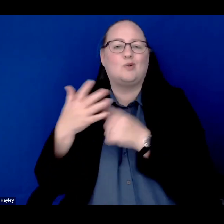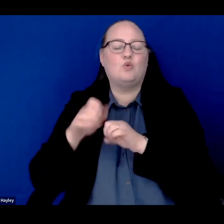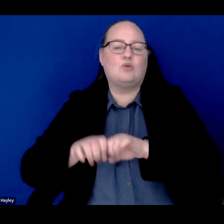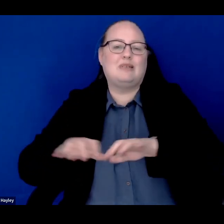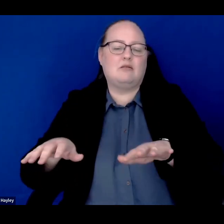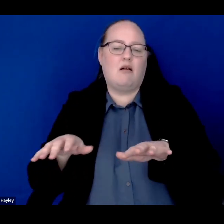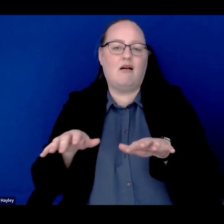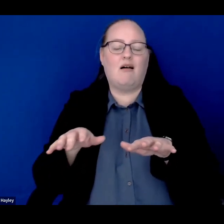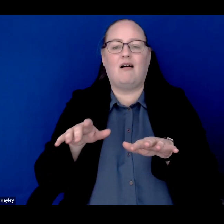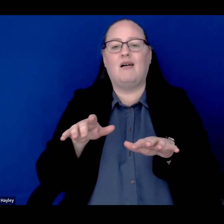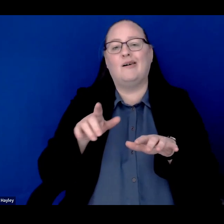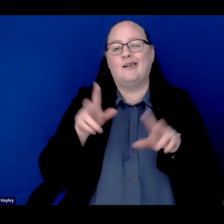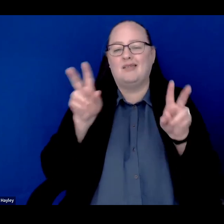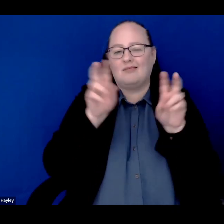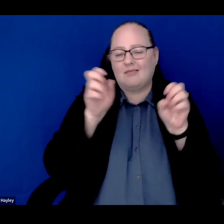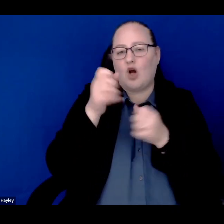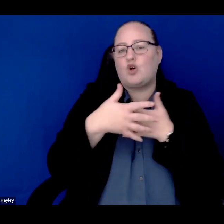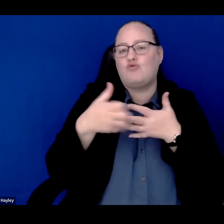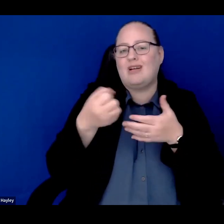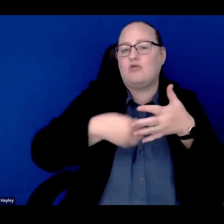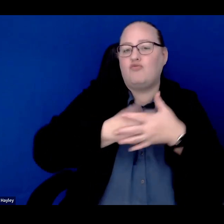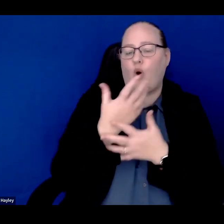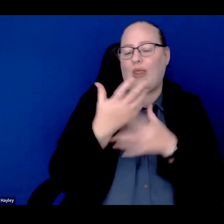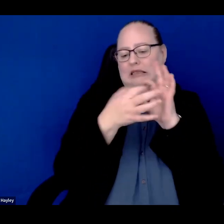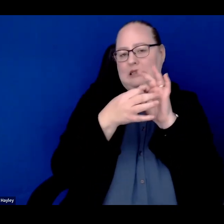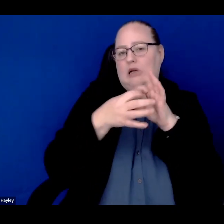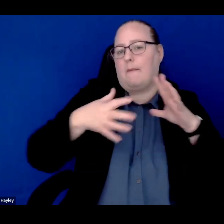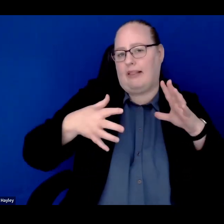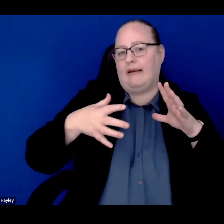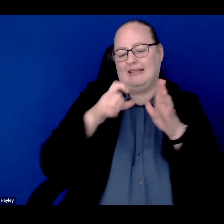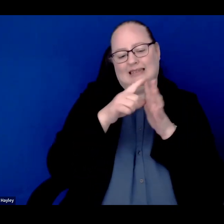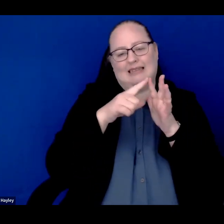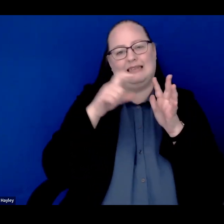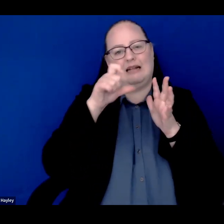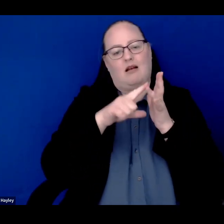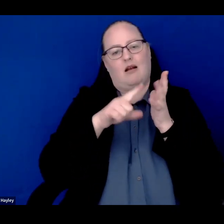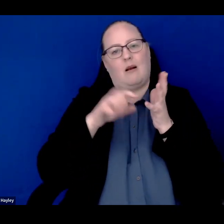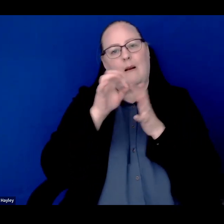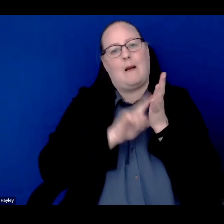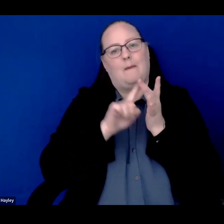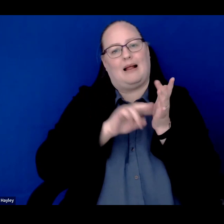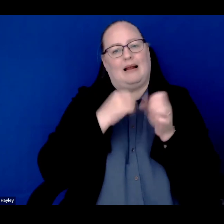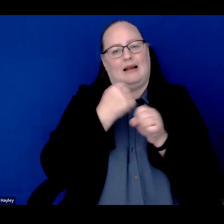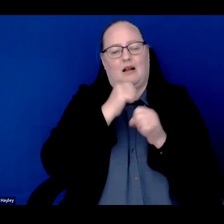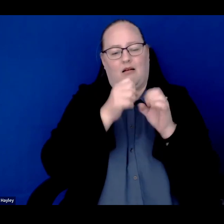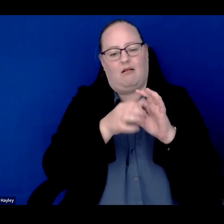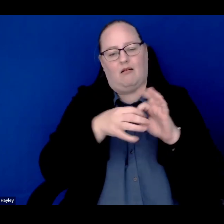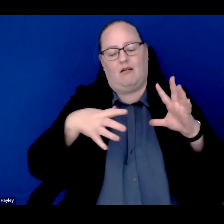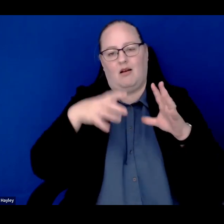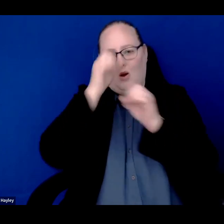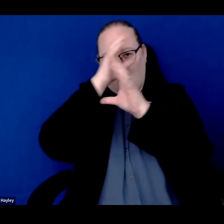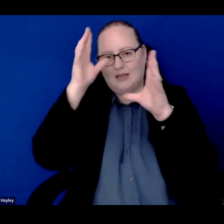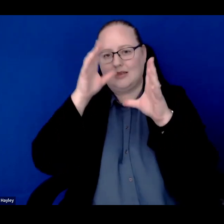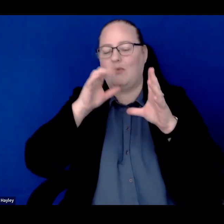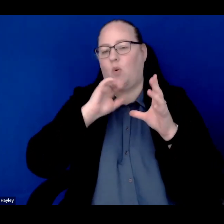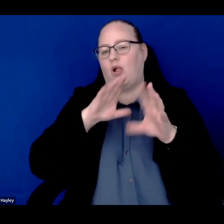and decoupling, which are concepts we will open up further in a moment. So welcome, Timothée. And I'm excited. Hello,